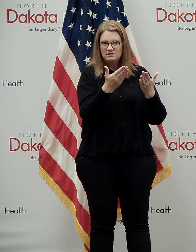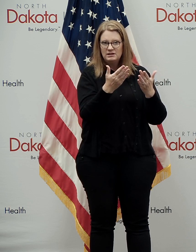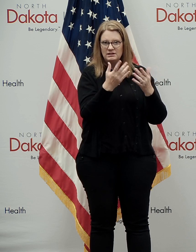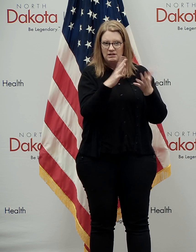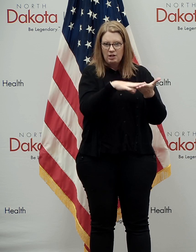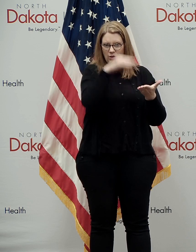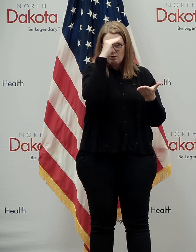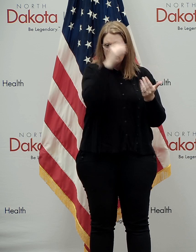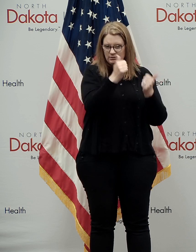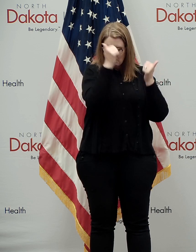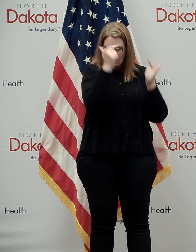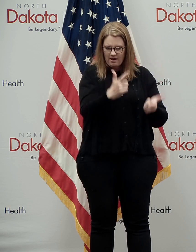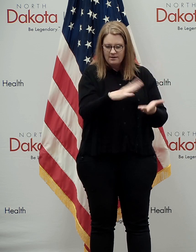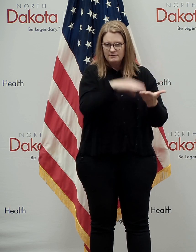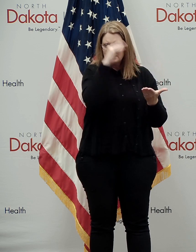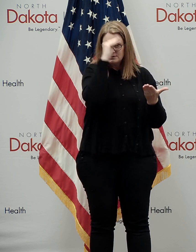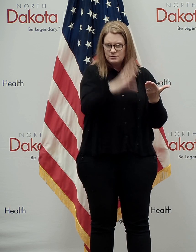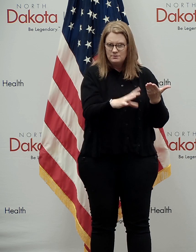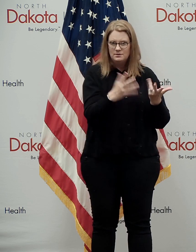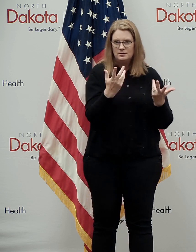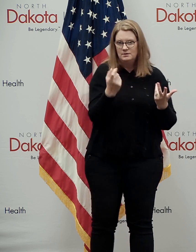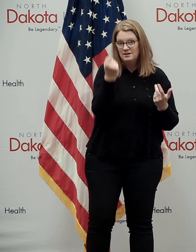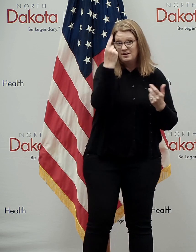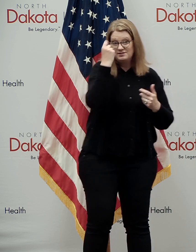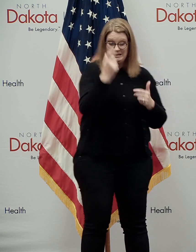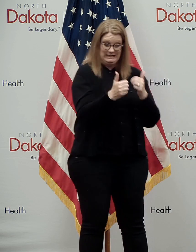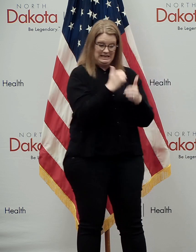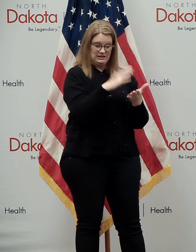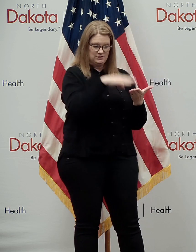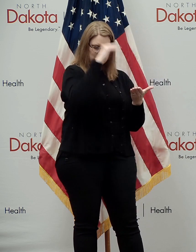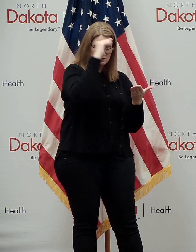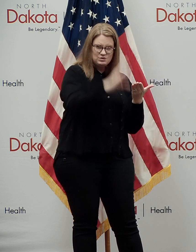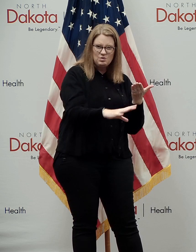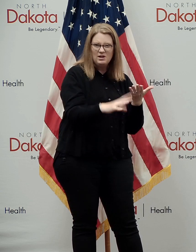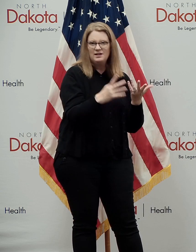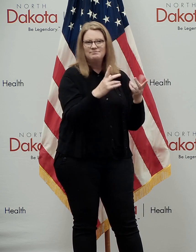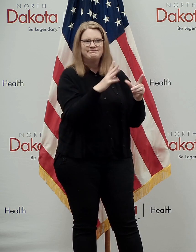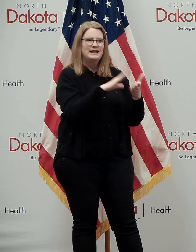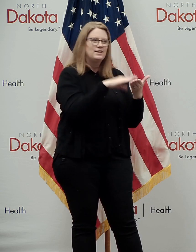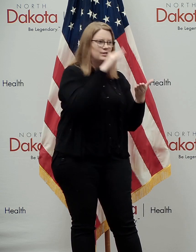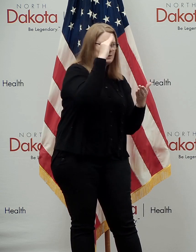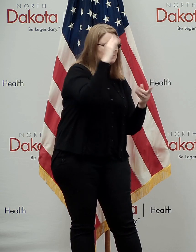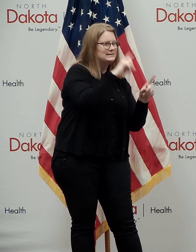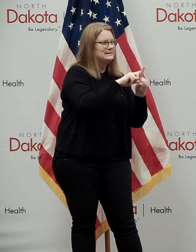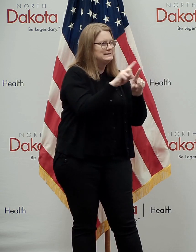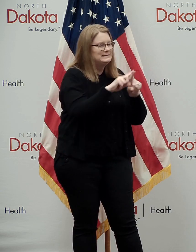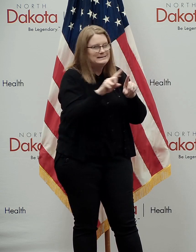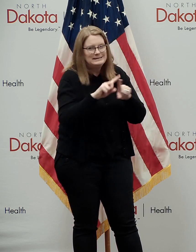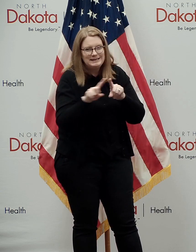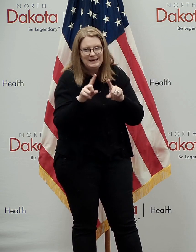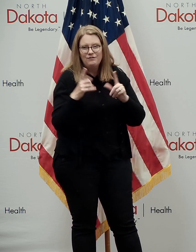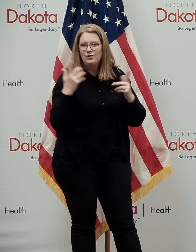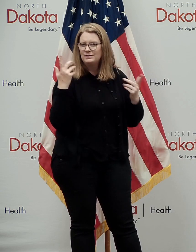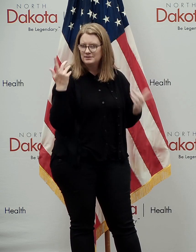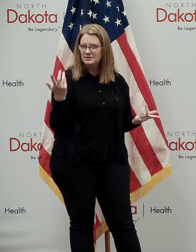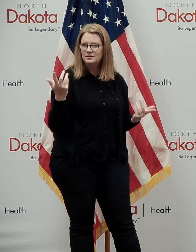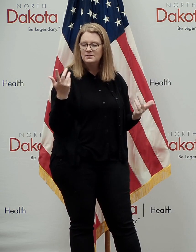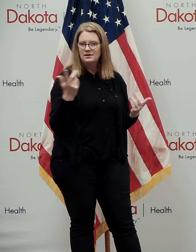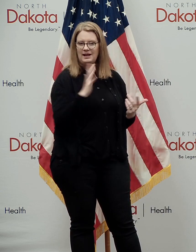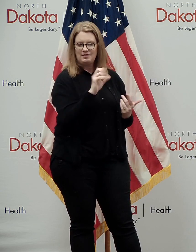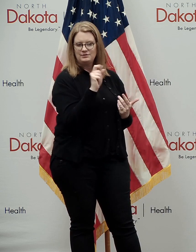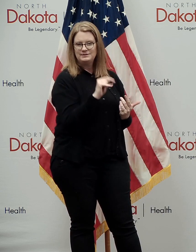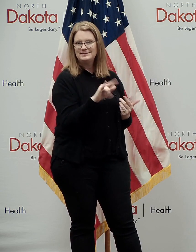to each of their students, because we know that each learner learns differently at a different pace, at a different rate, in a different learning